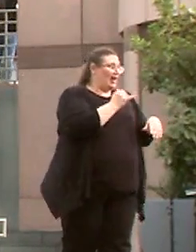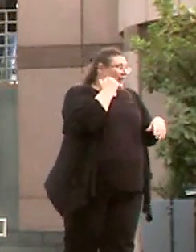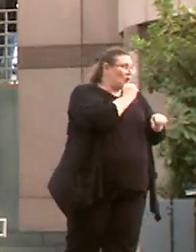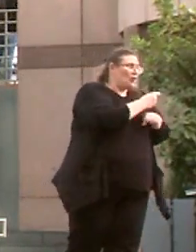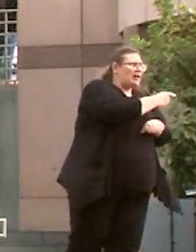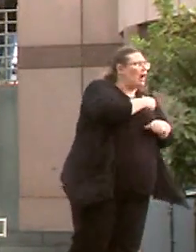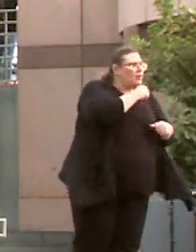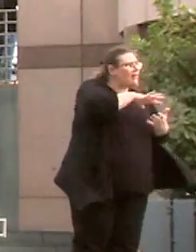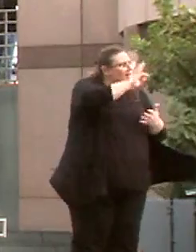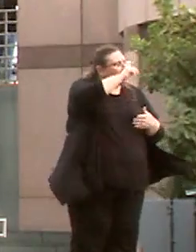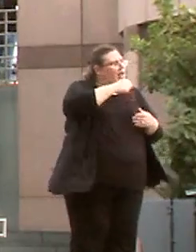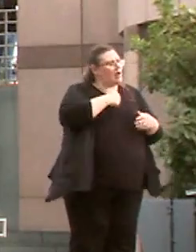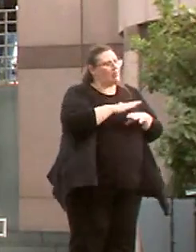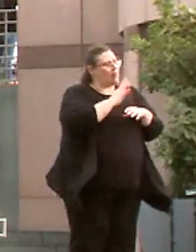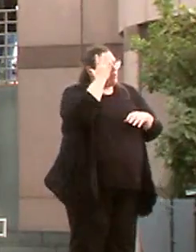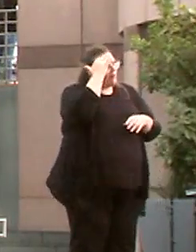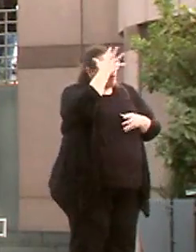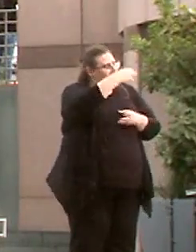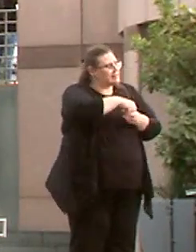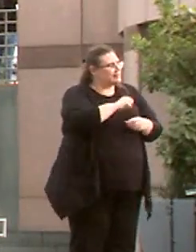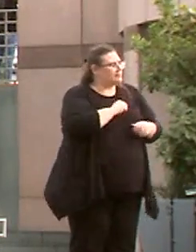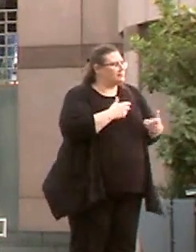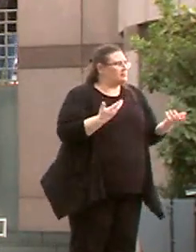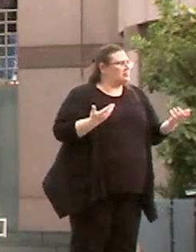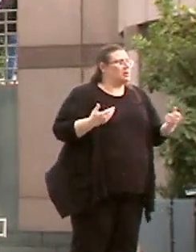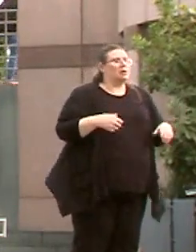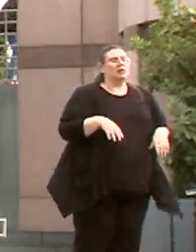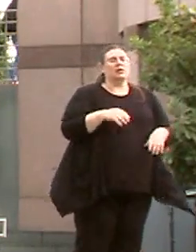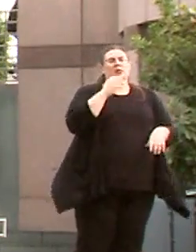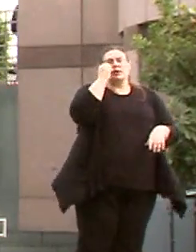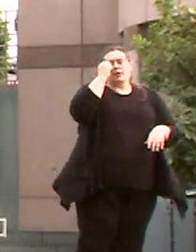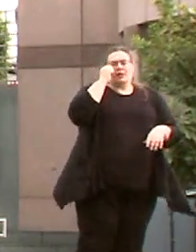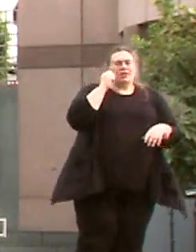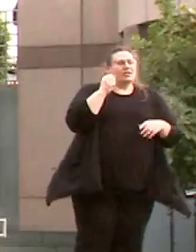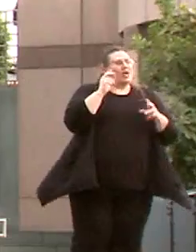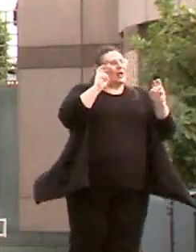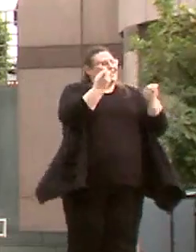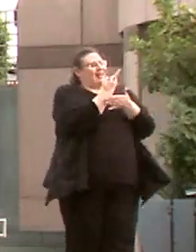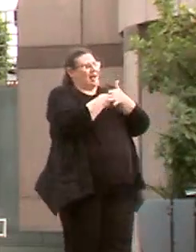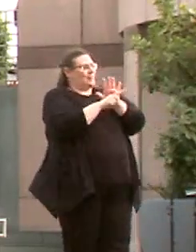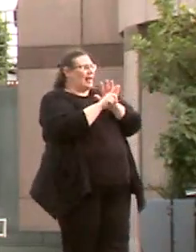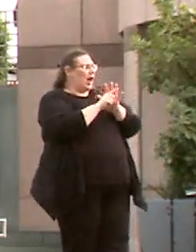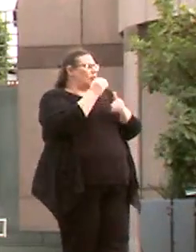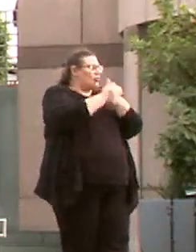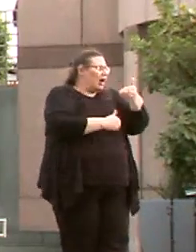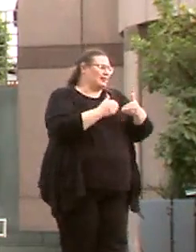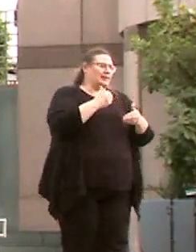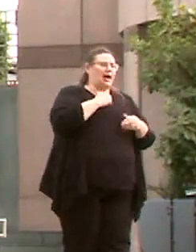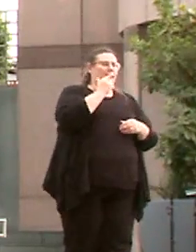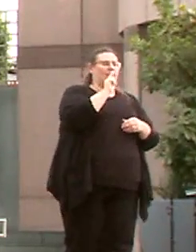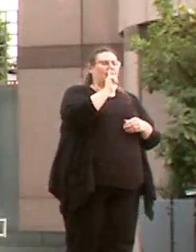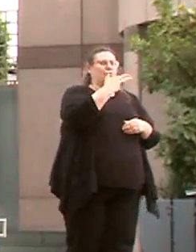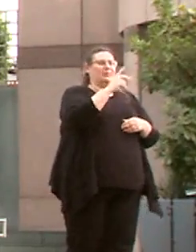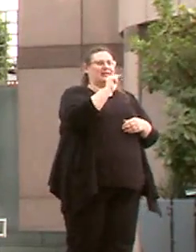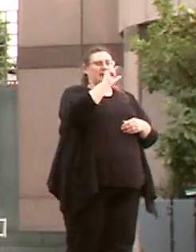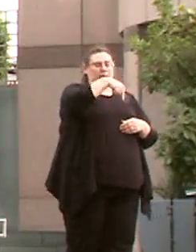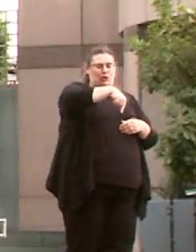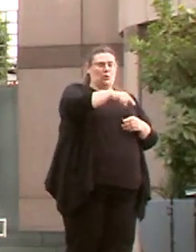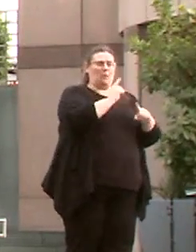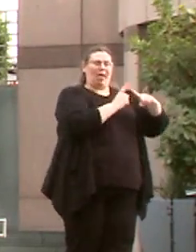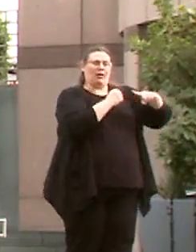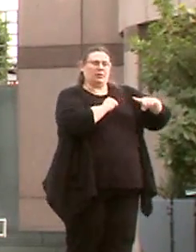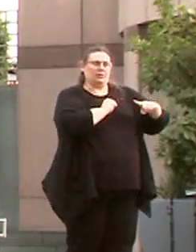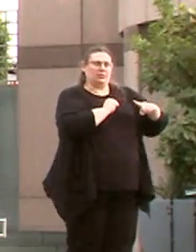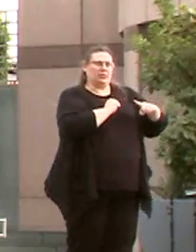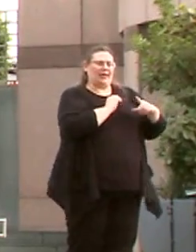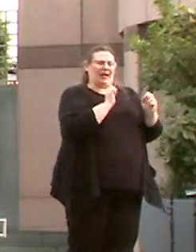spectrum. And it is this kind of coming out process again as well. I am also LGBTQ+. And to